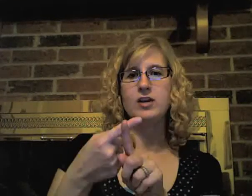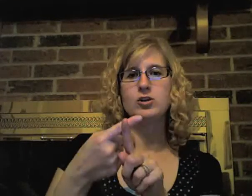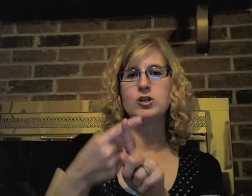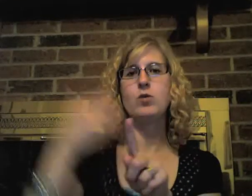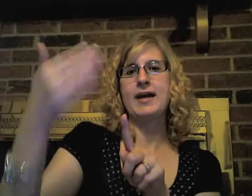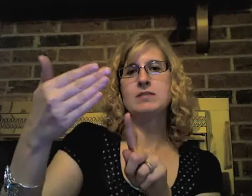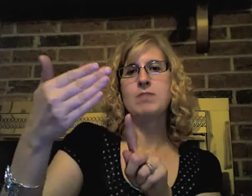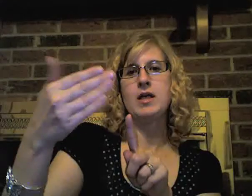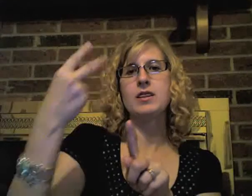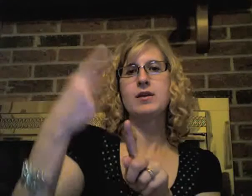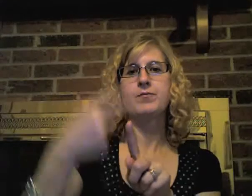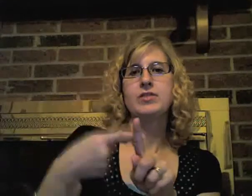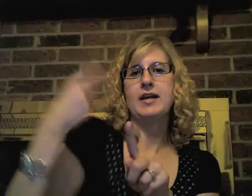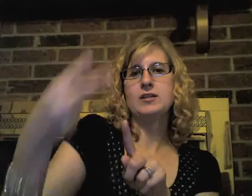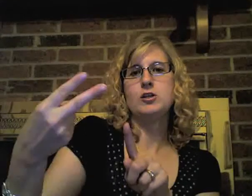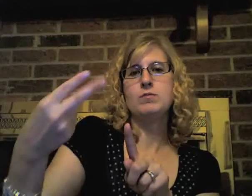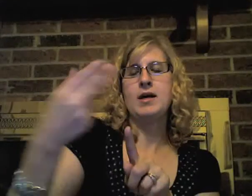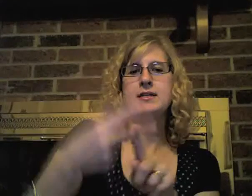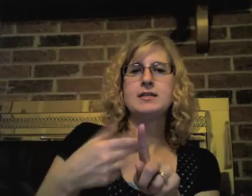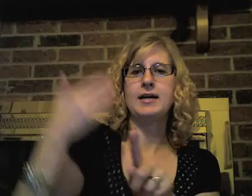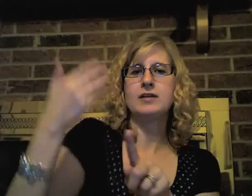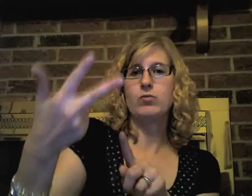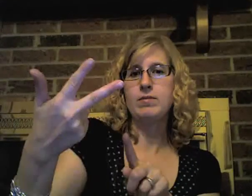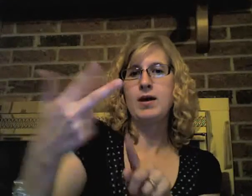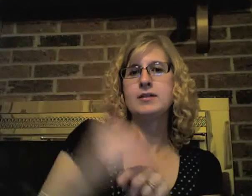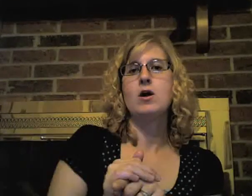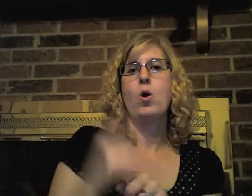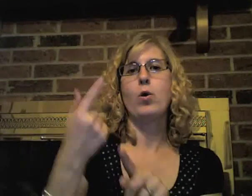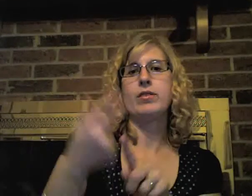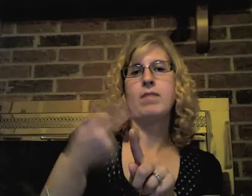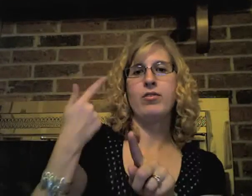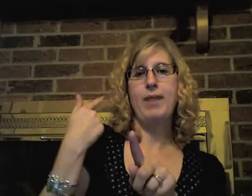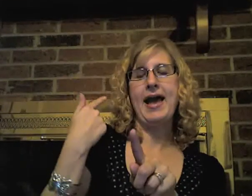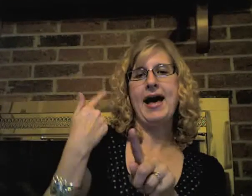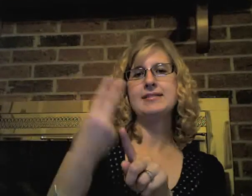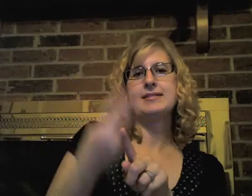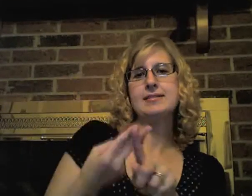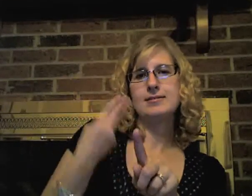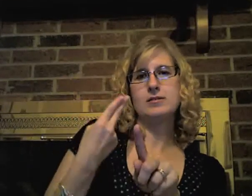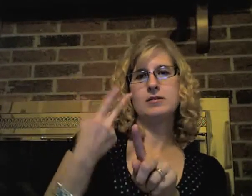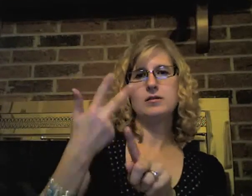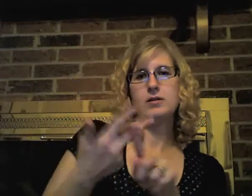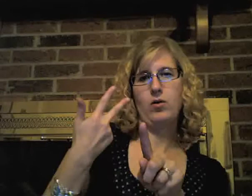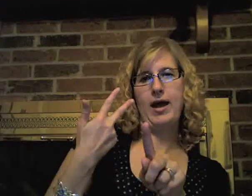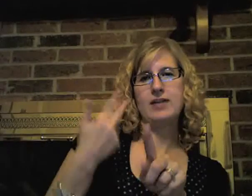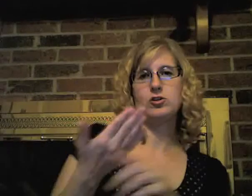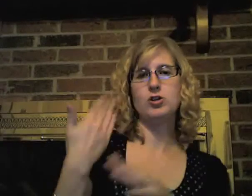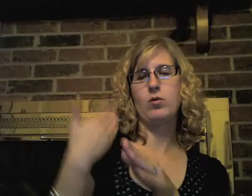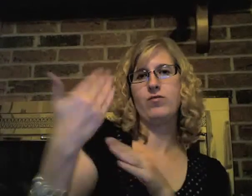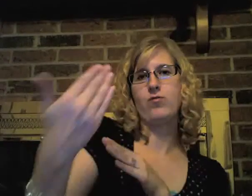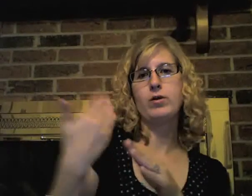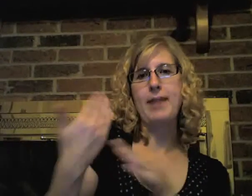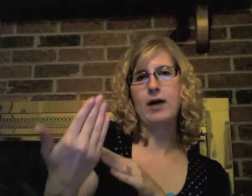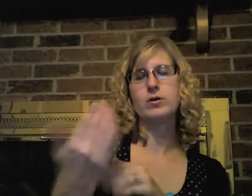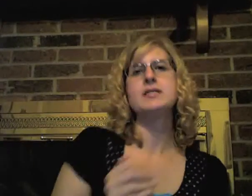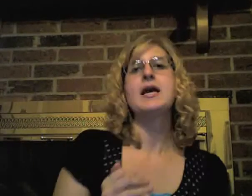next 2 months, the next 3 months, or the month past. Okay, so you show it with forward, backwards, and with the year, you can have a year in